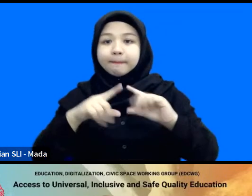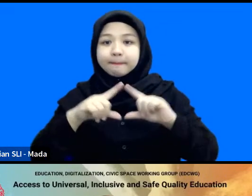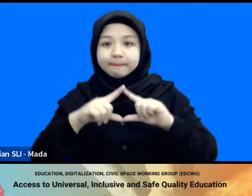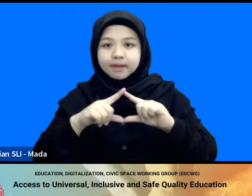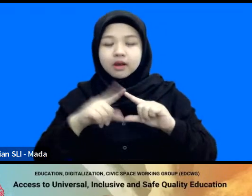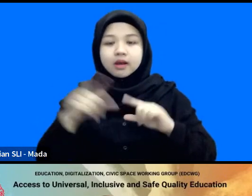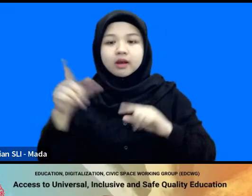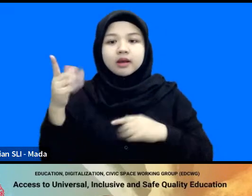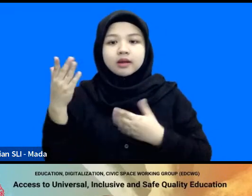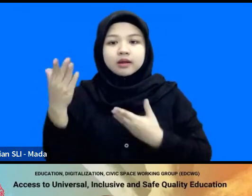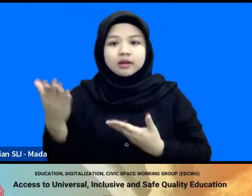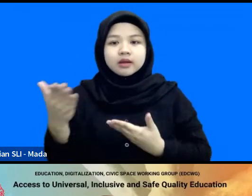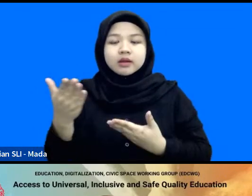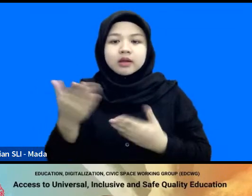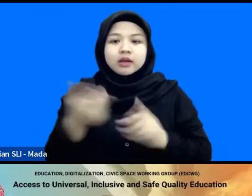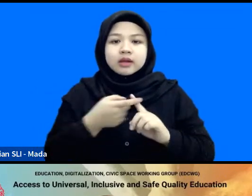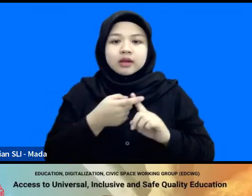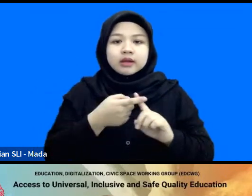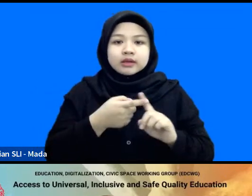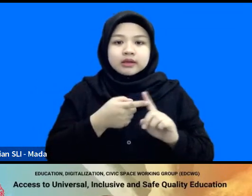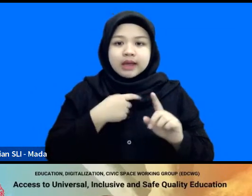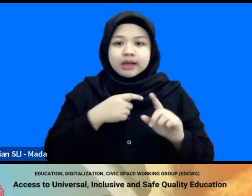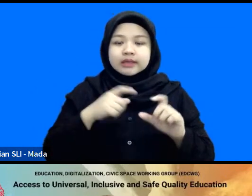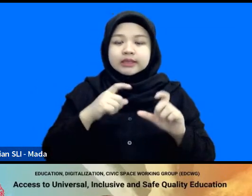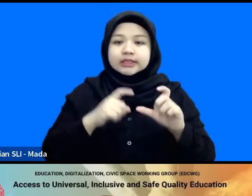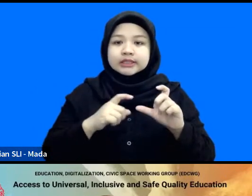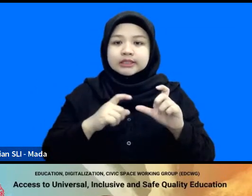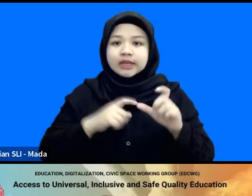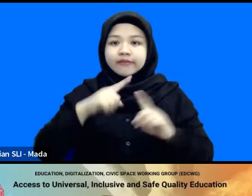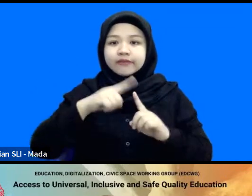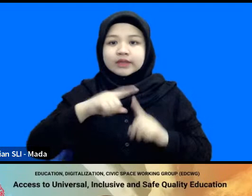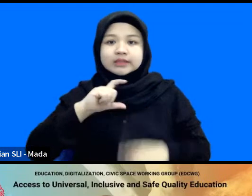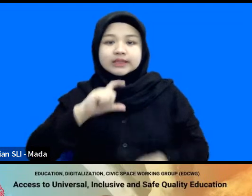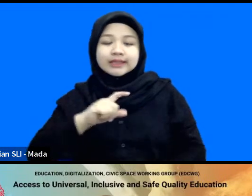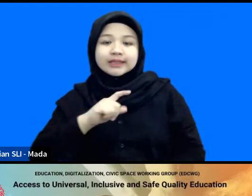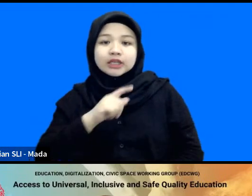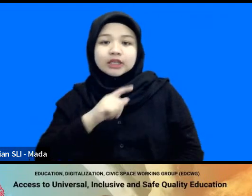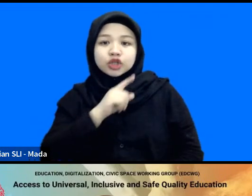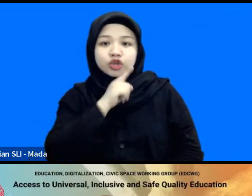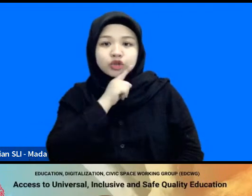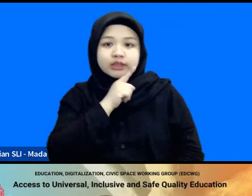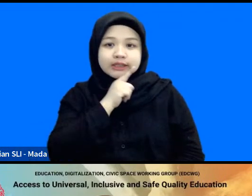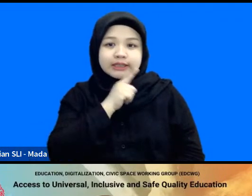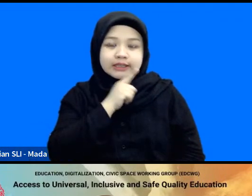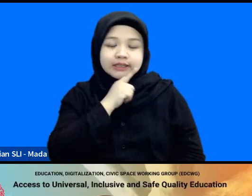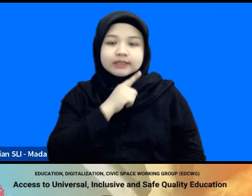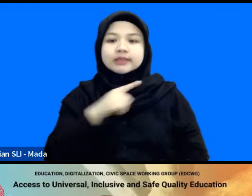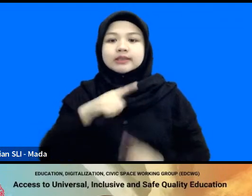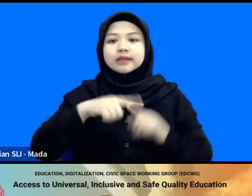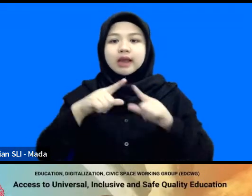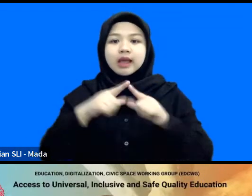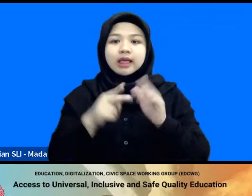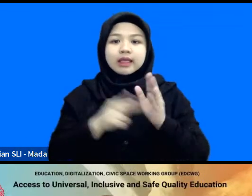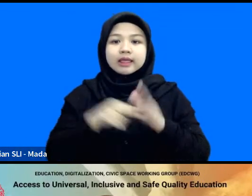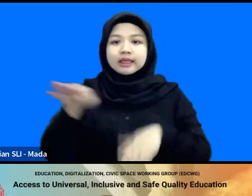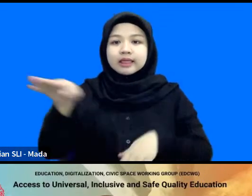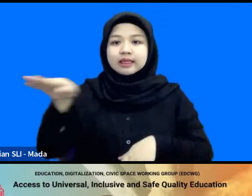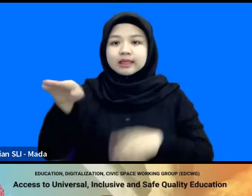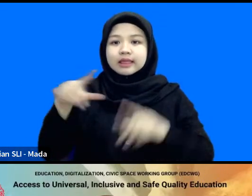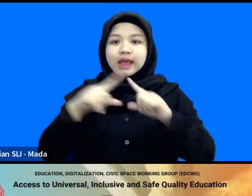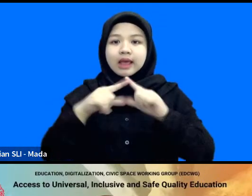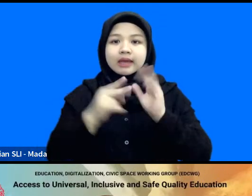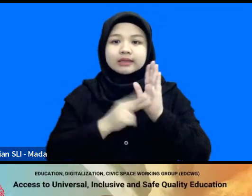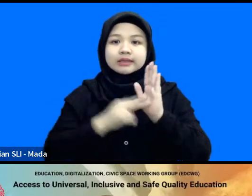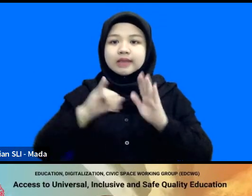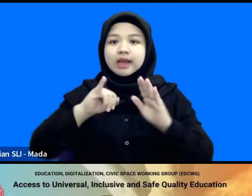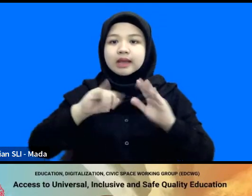she co-founded Umoja Tanzania, which is a successful youth education charity in Arusha, Tanzania. She is also the